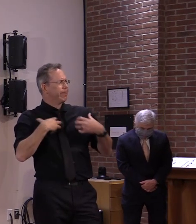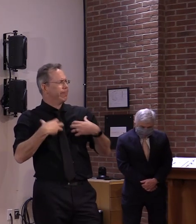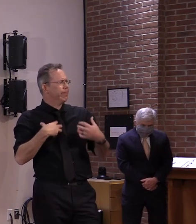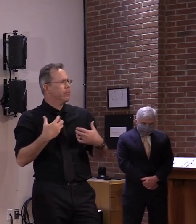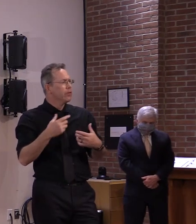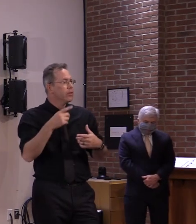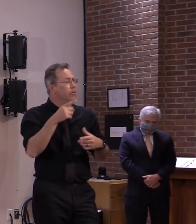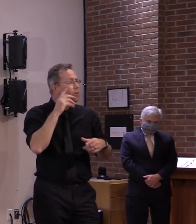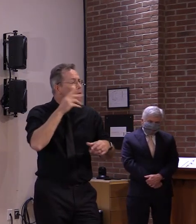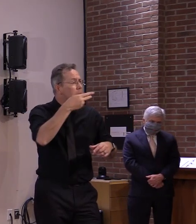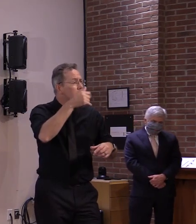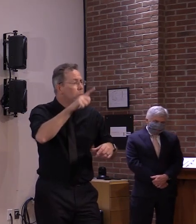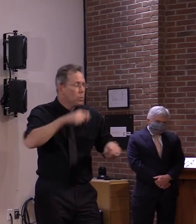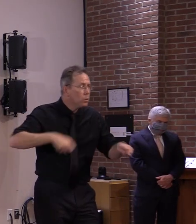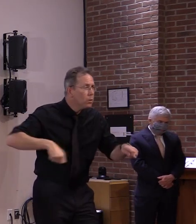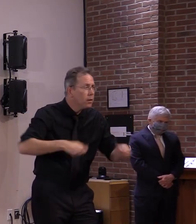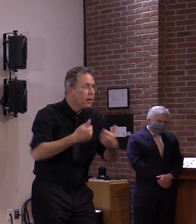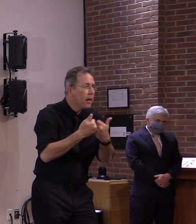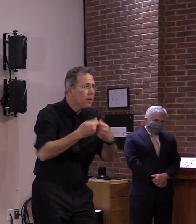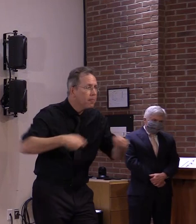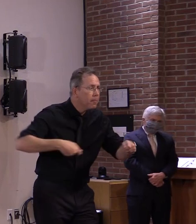at